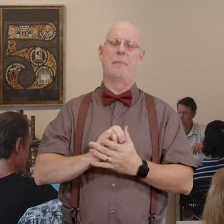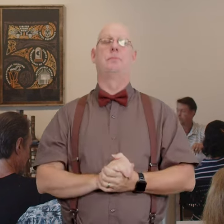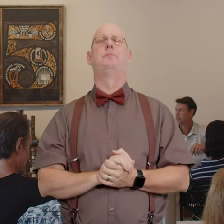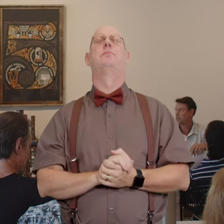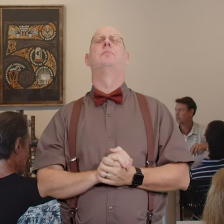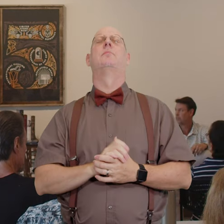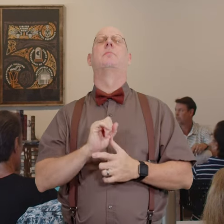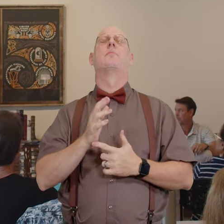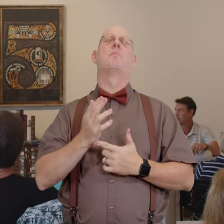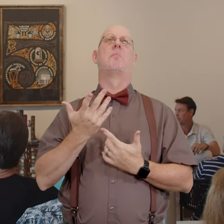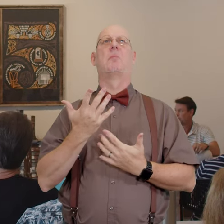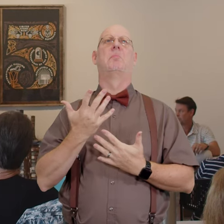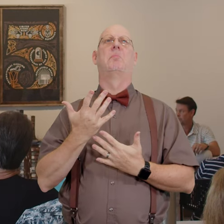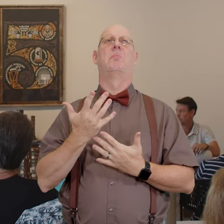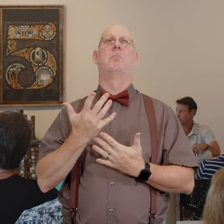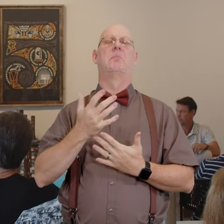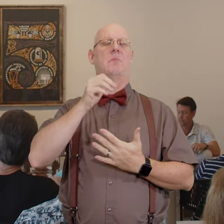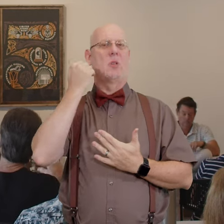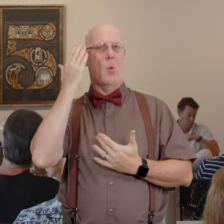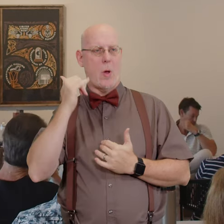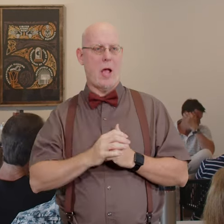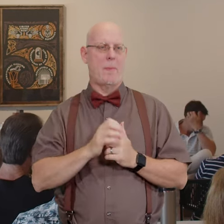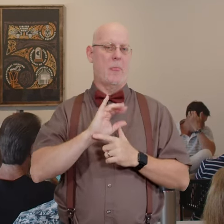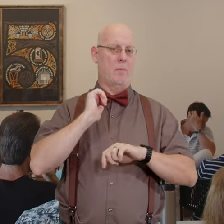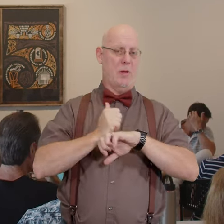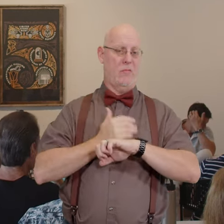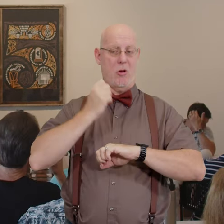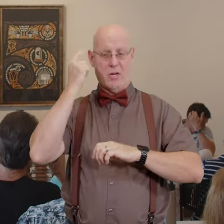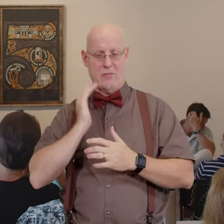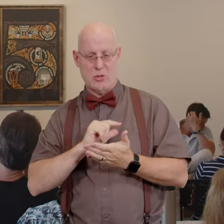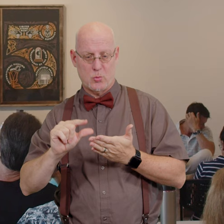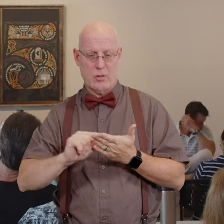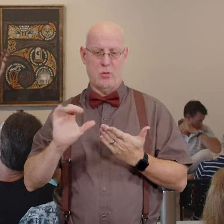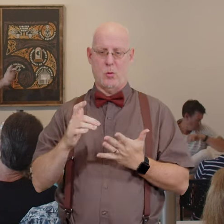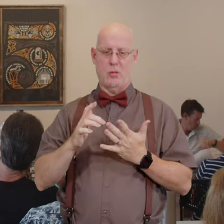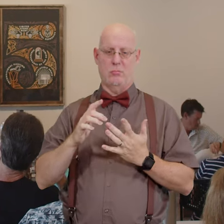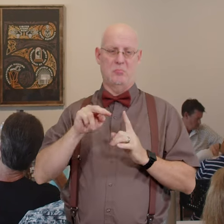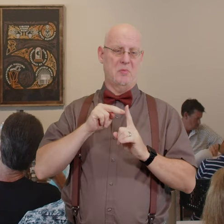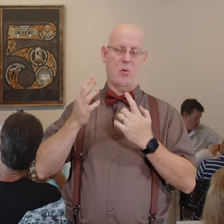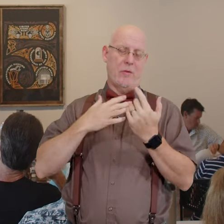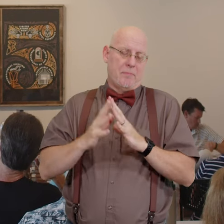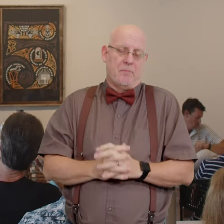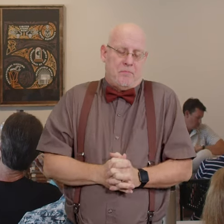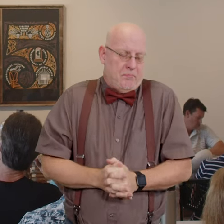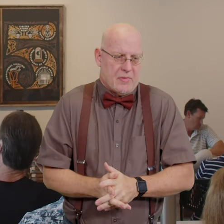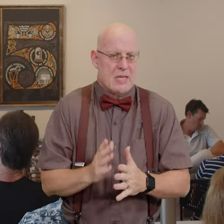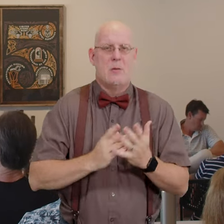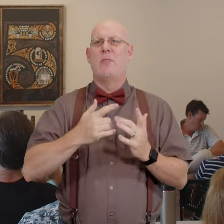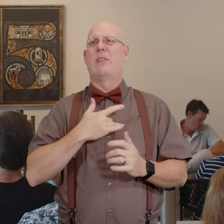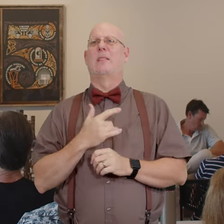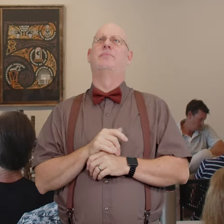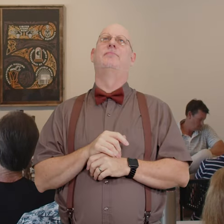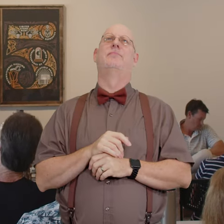it, or and potentially we don't know why, or it's based on our understanding of Scripture, or maybe a humanistic perspective, whatever it might be. Some of you